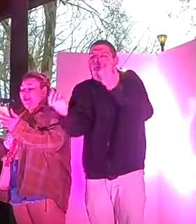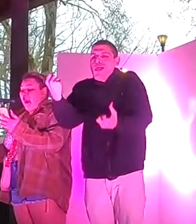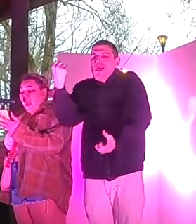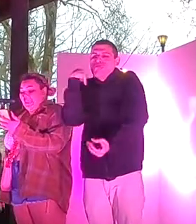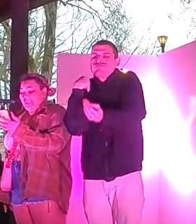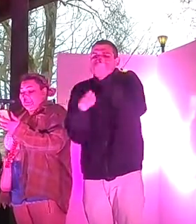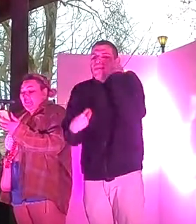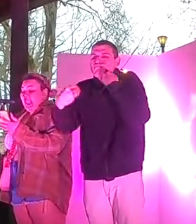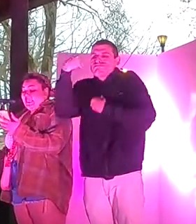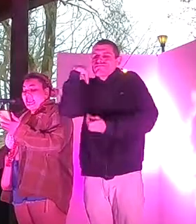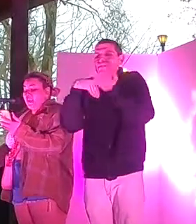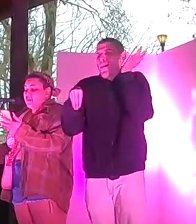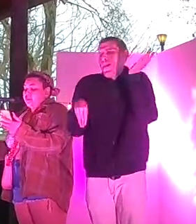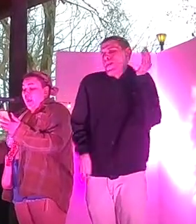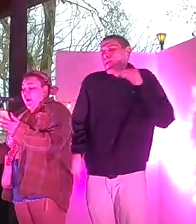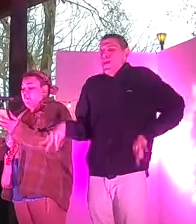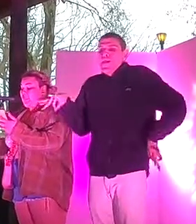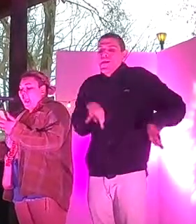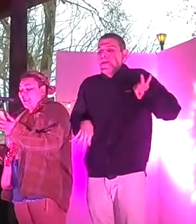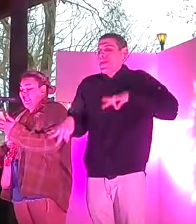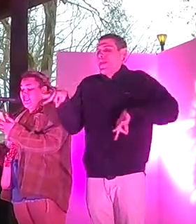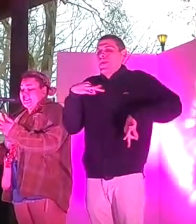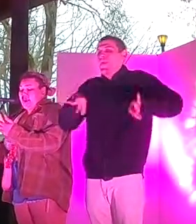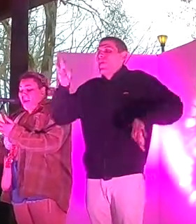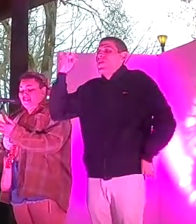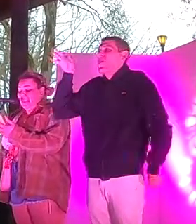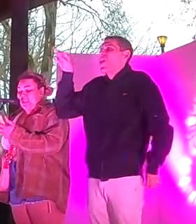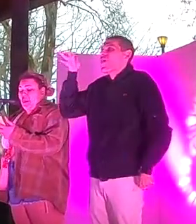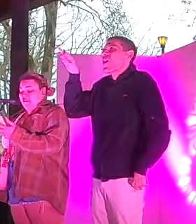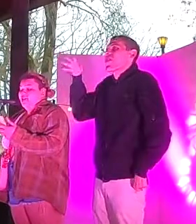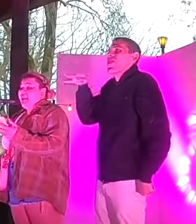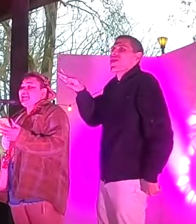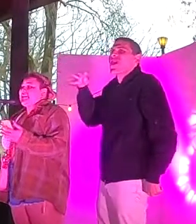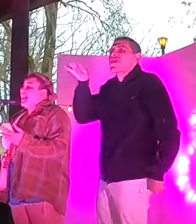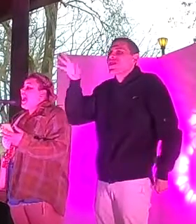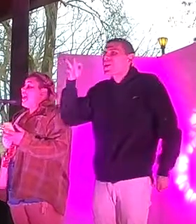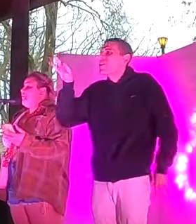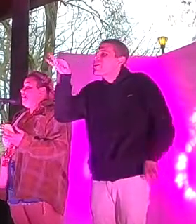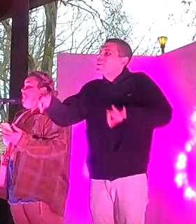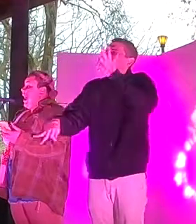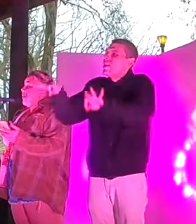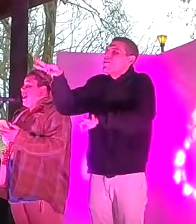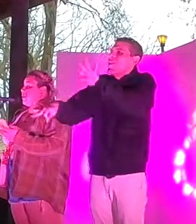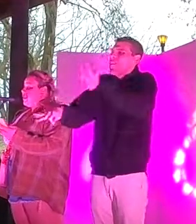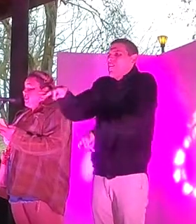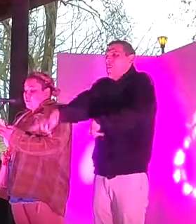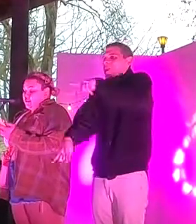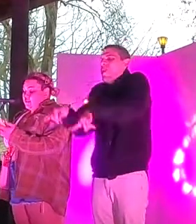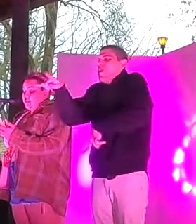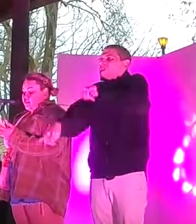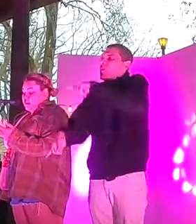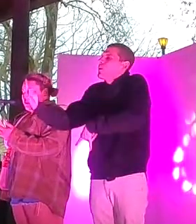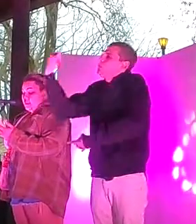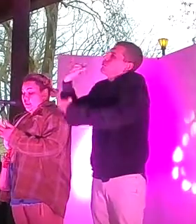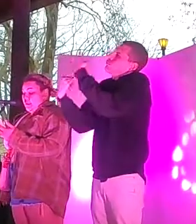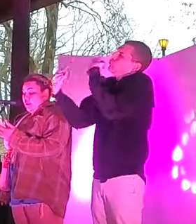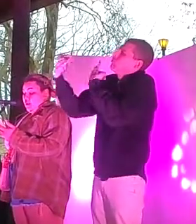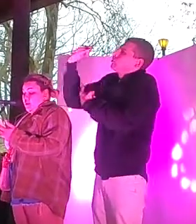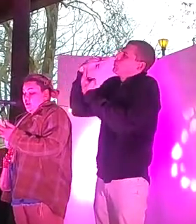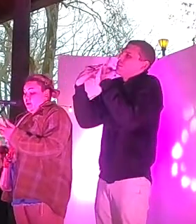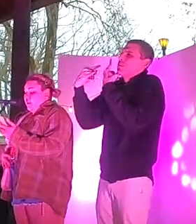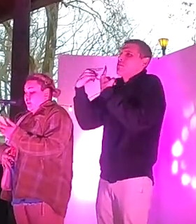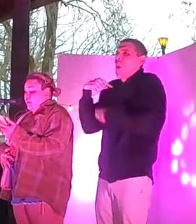their back pockets, and carry around, bragging and scoffing in our face, laugh at why we love her so